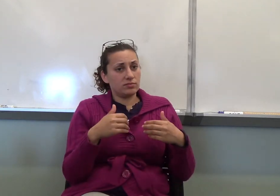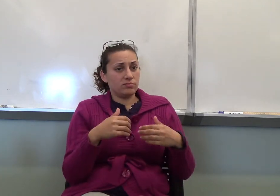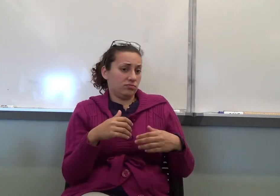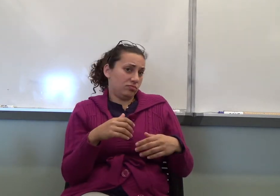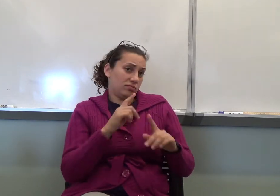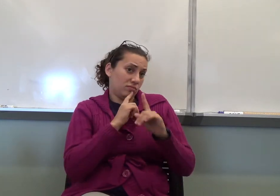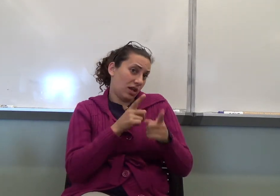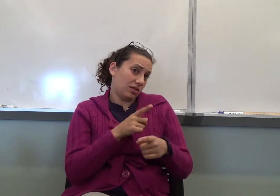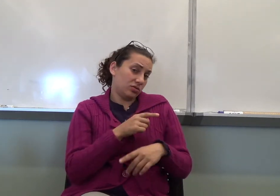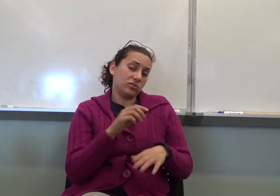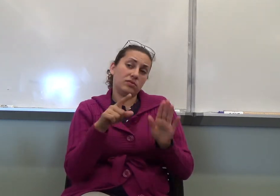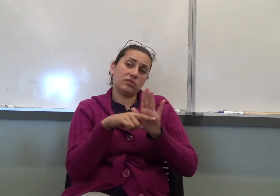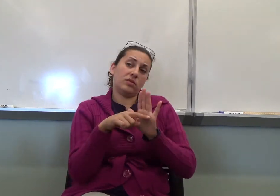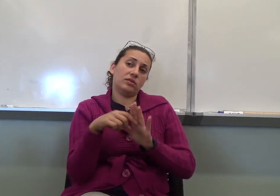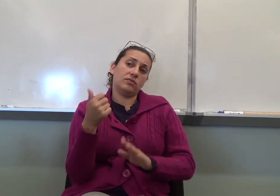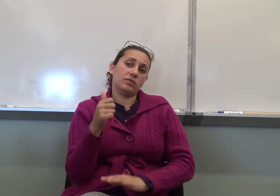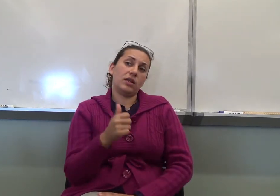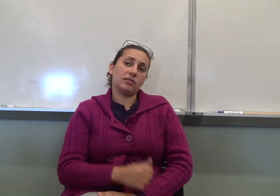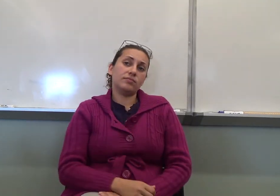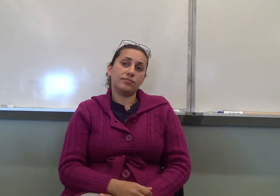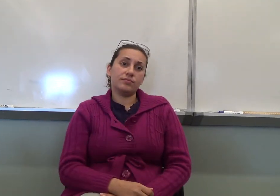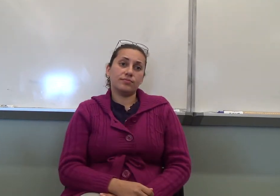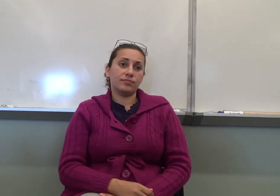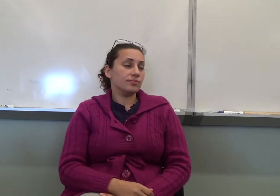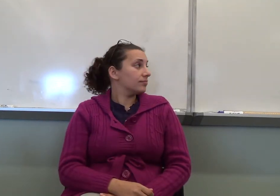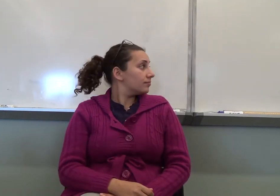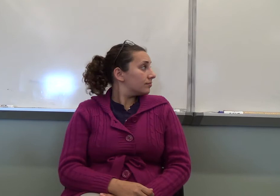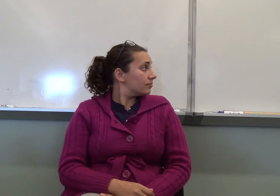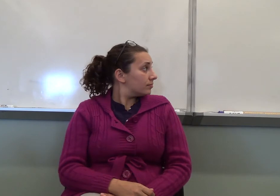if you don't have it now, you can do it later.